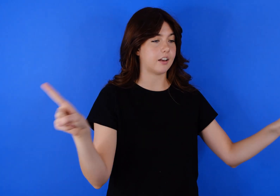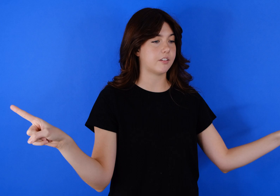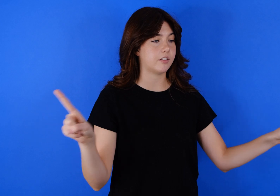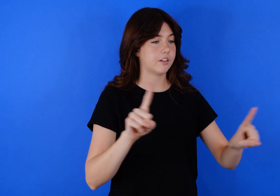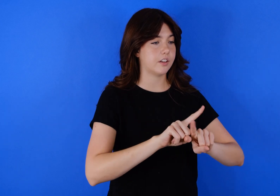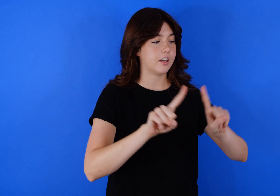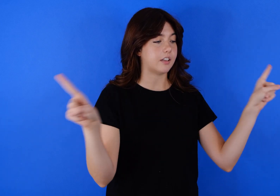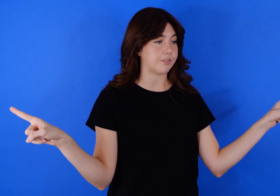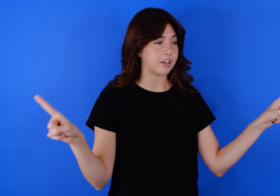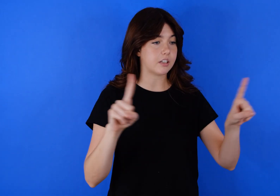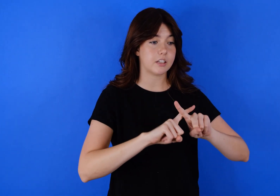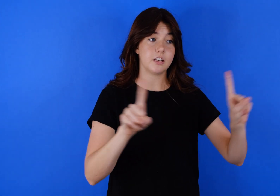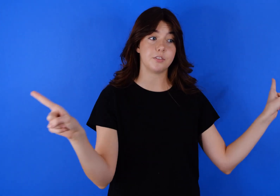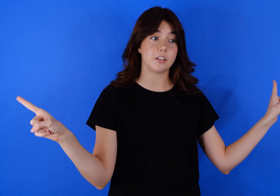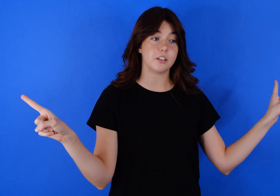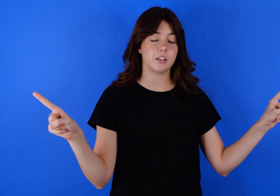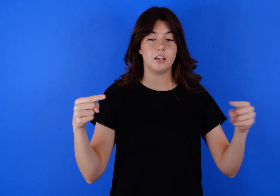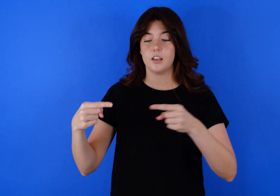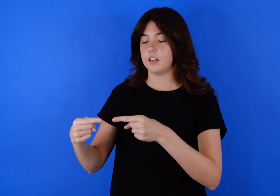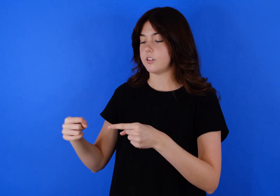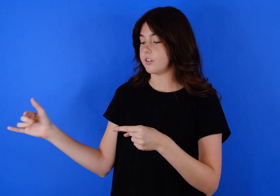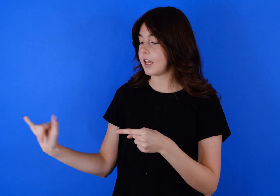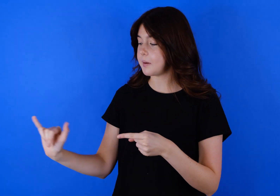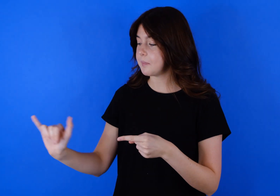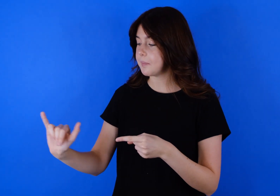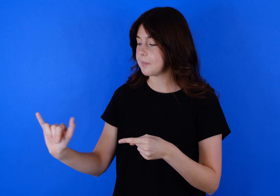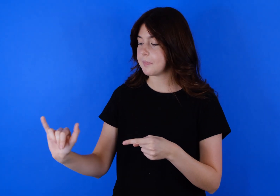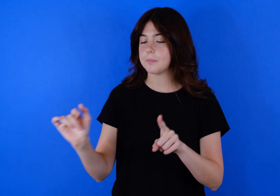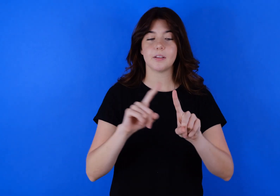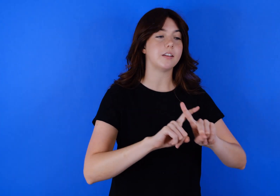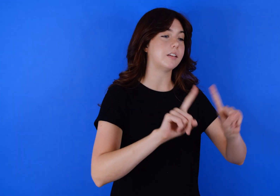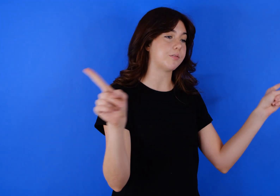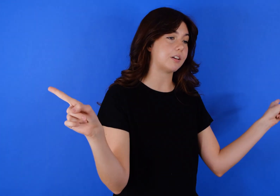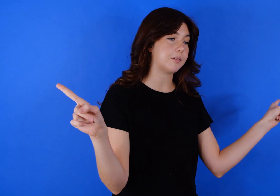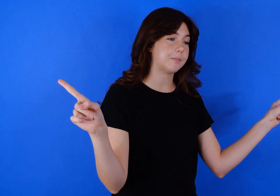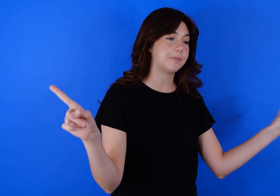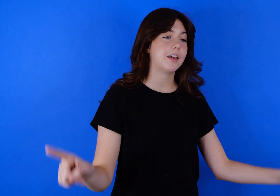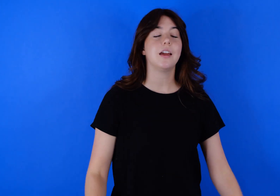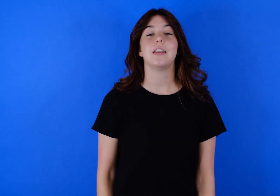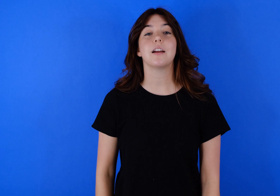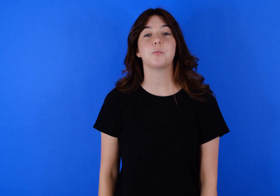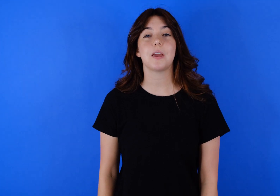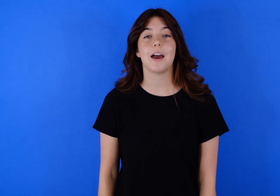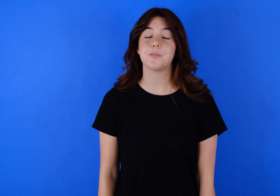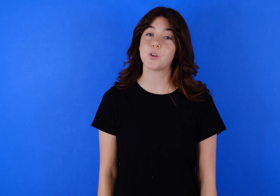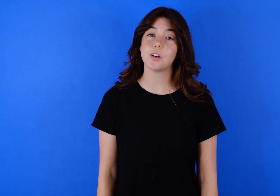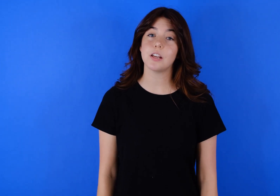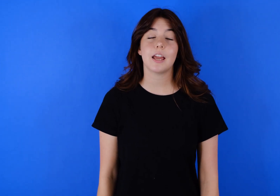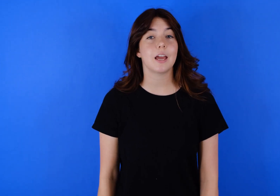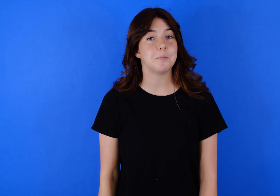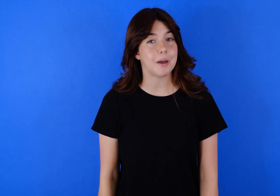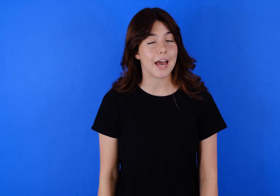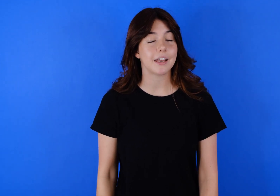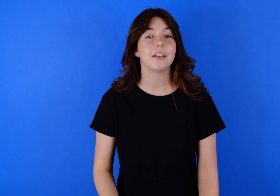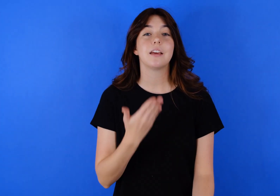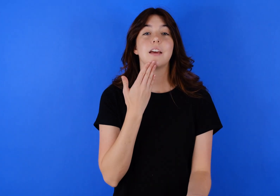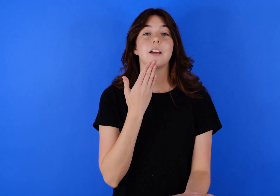sides. Different, different. So same, different. Next we have good and bad. This